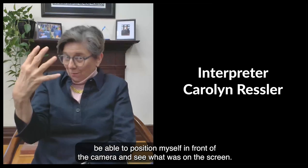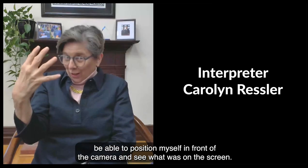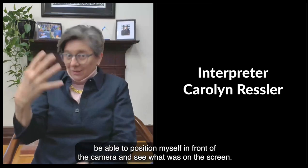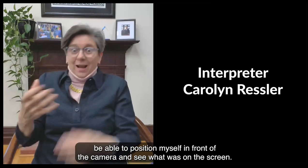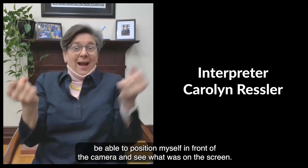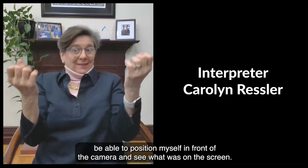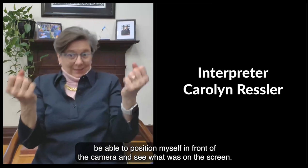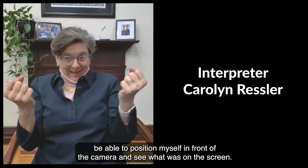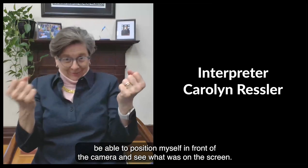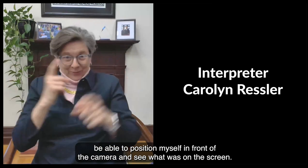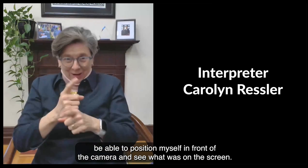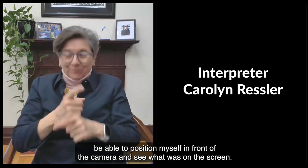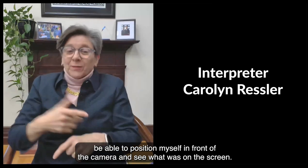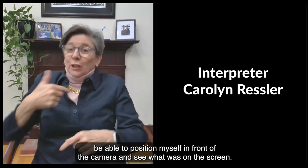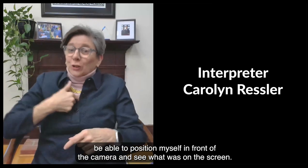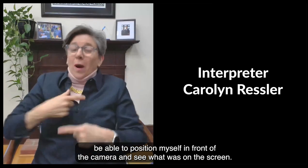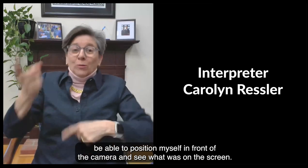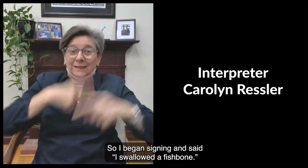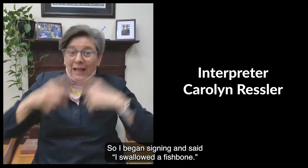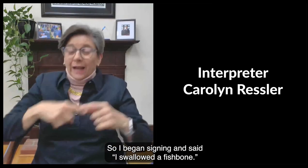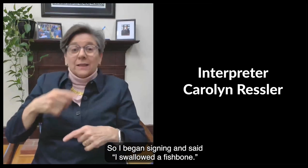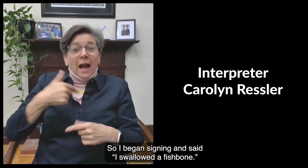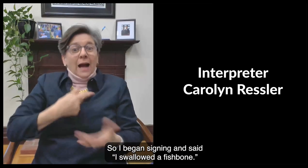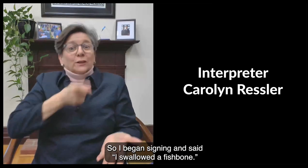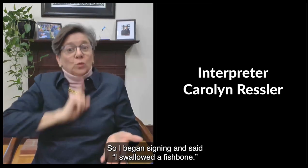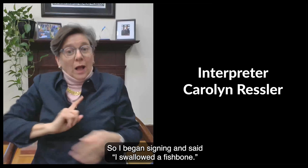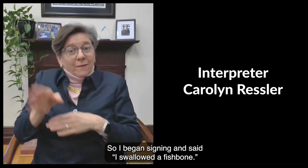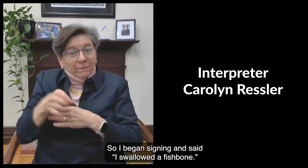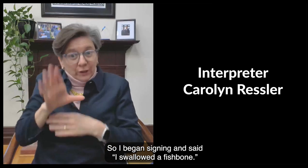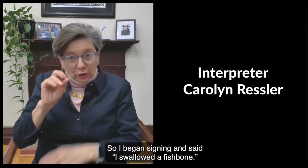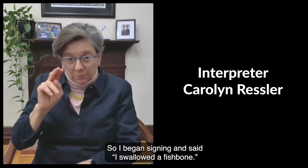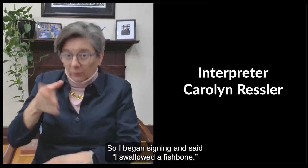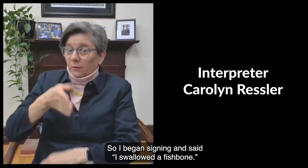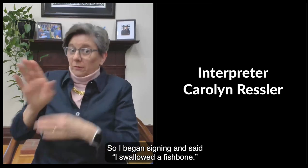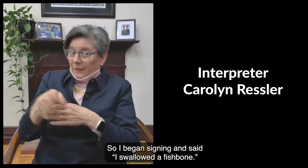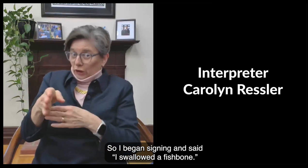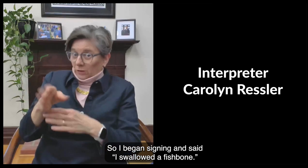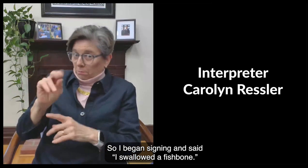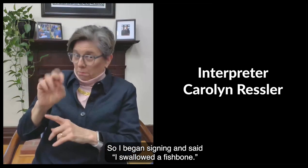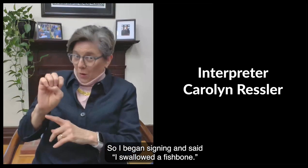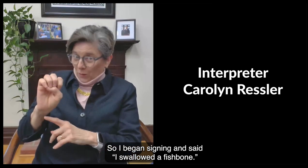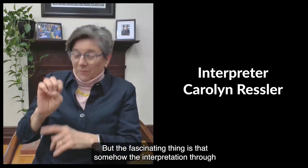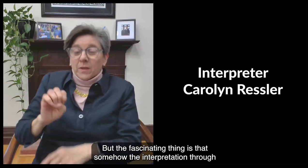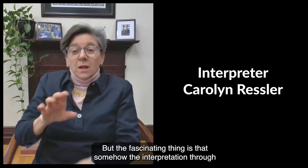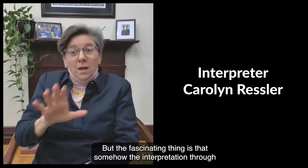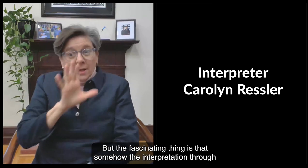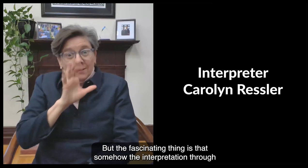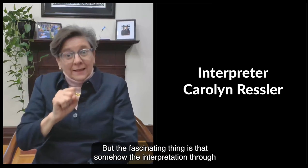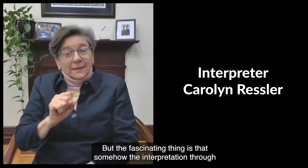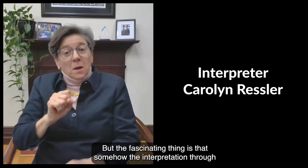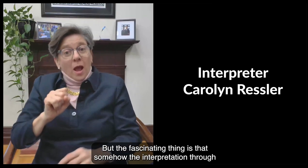be sitting upright, be able to position myself in front of the camera and see what was on the screen. So I began signing and said, I swallowed a